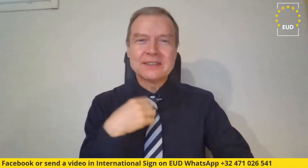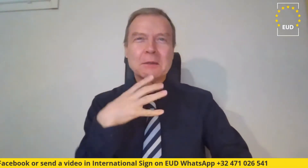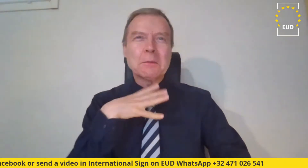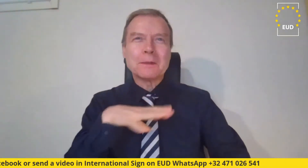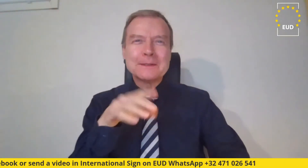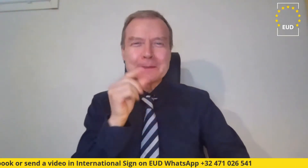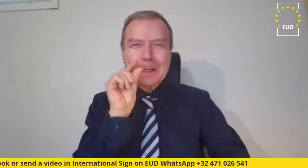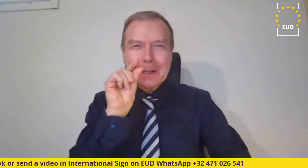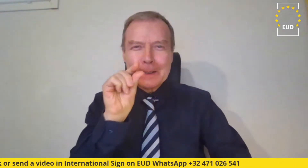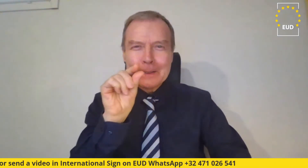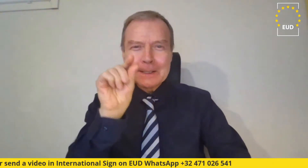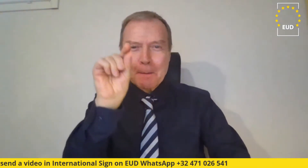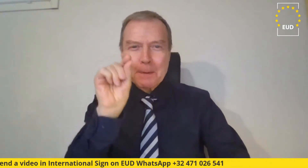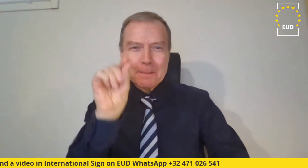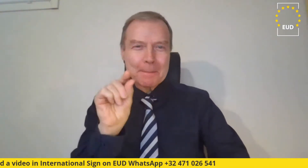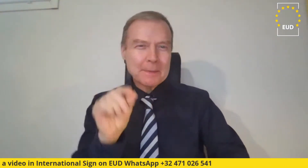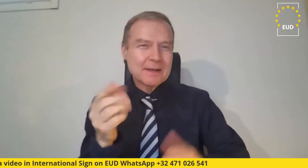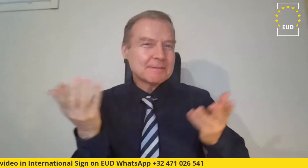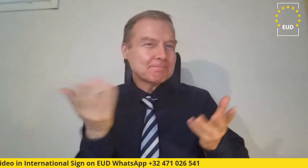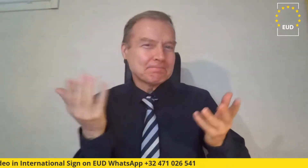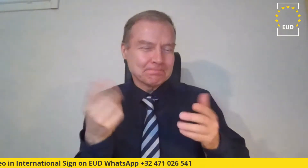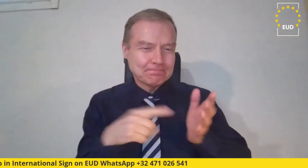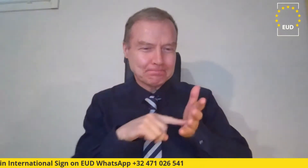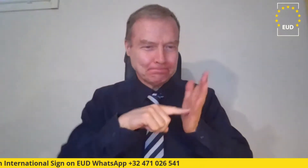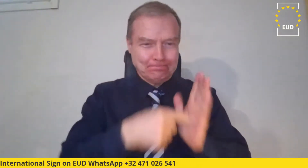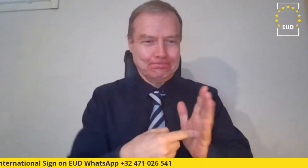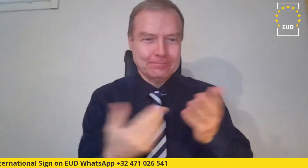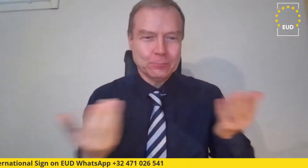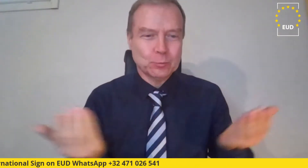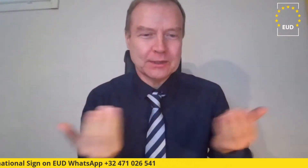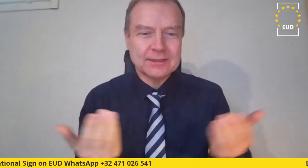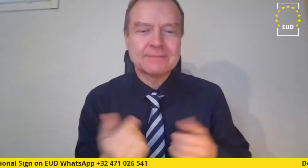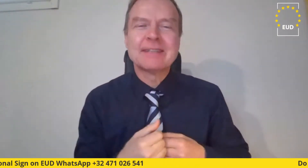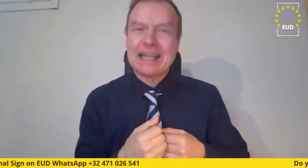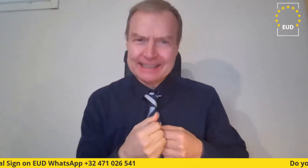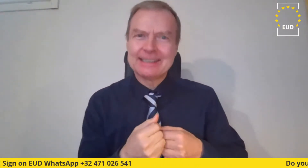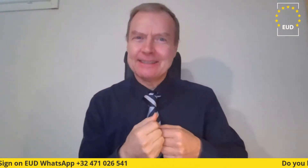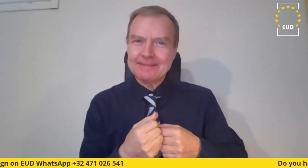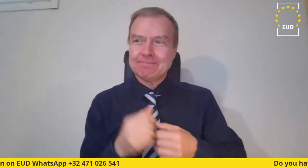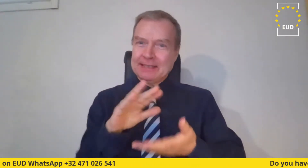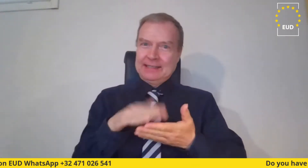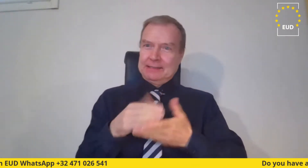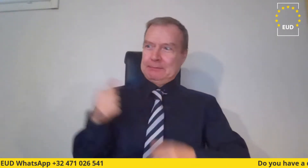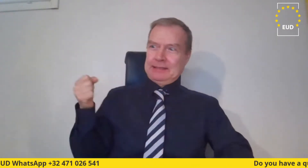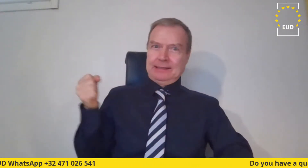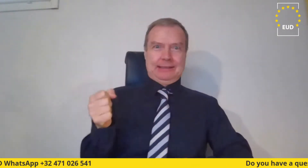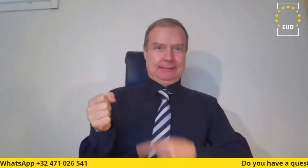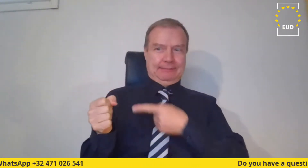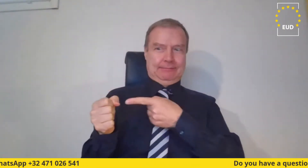for an excellent, very clear presentation. A few highlights for me were the following points.